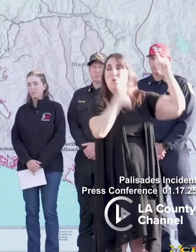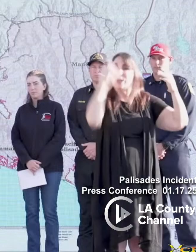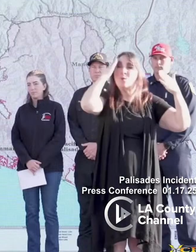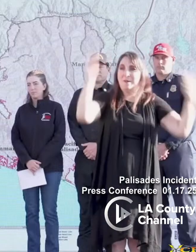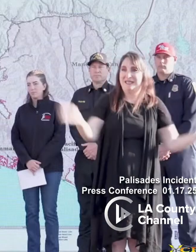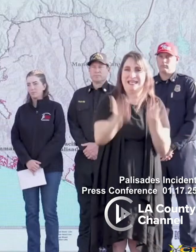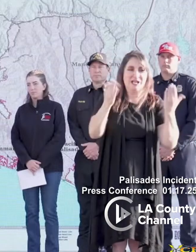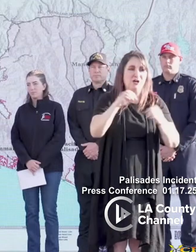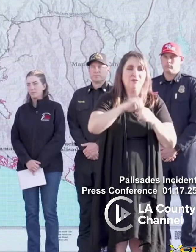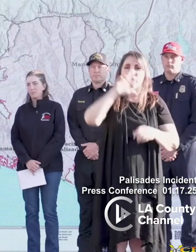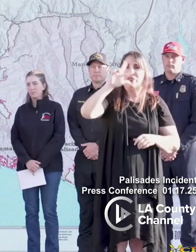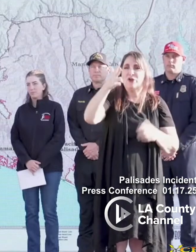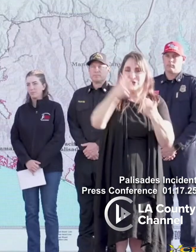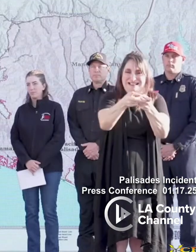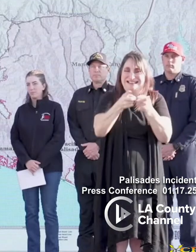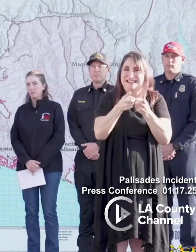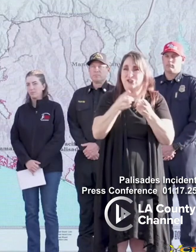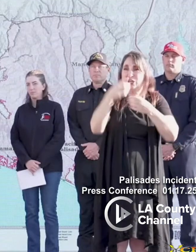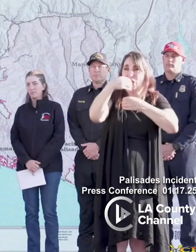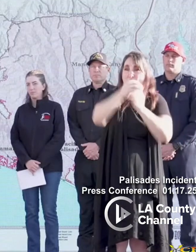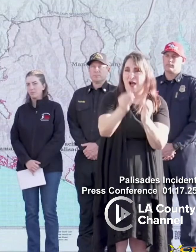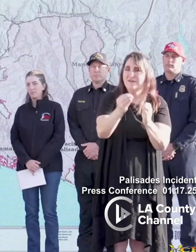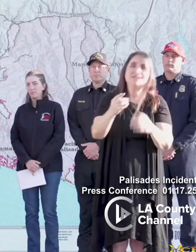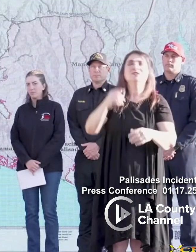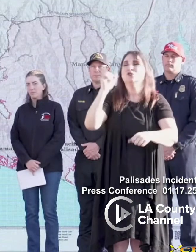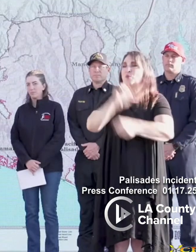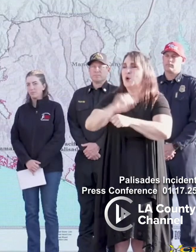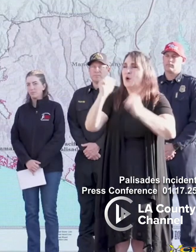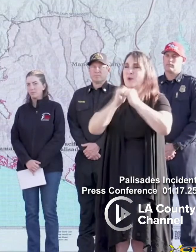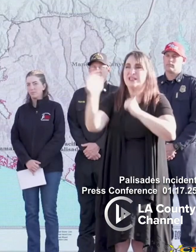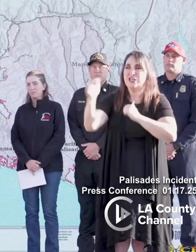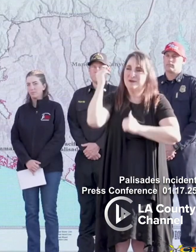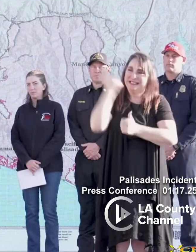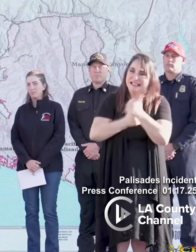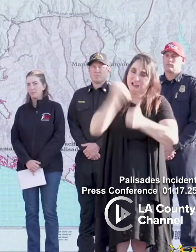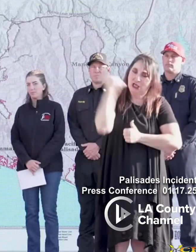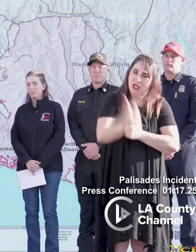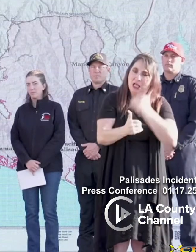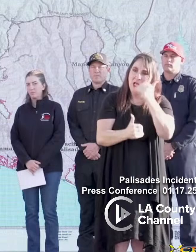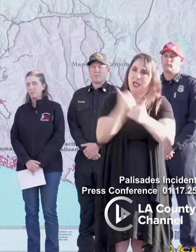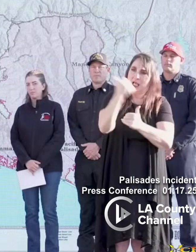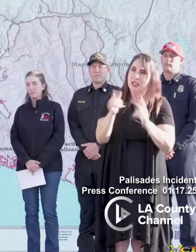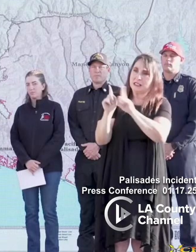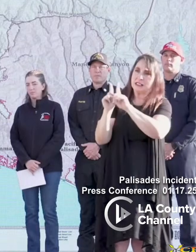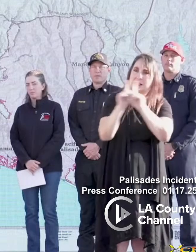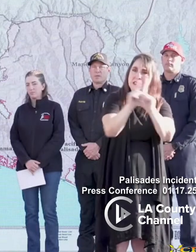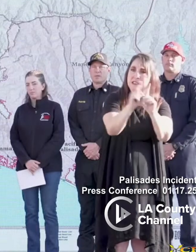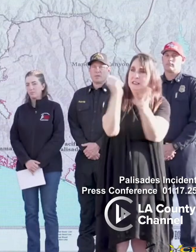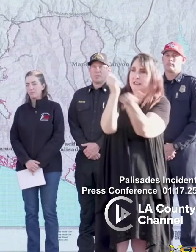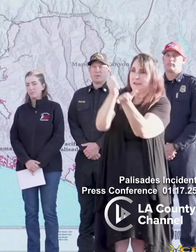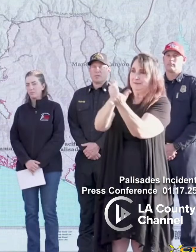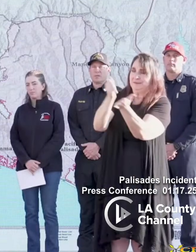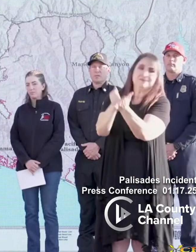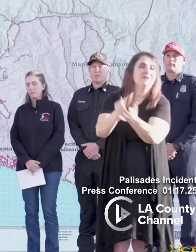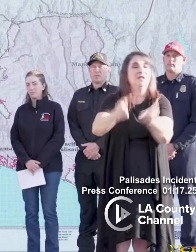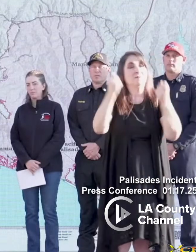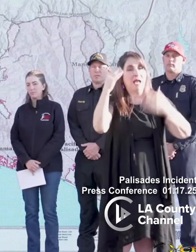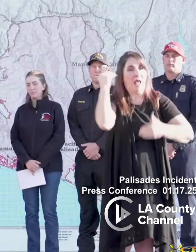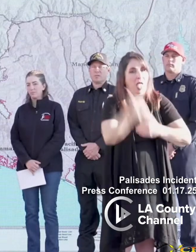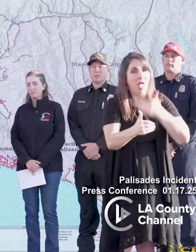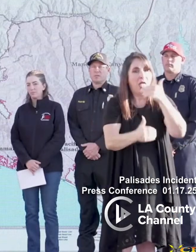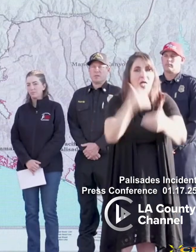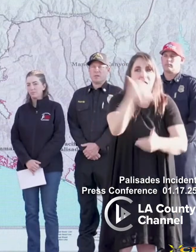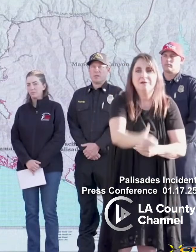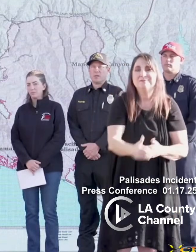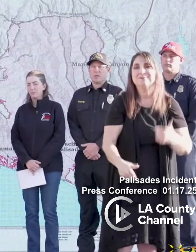District office to walk with you every step of the way. There are many steps. The status of